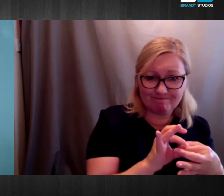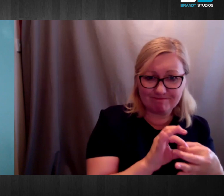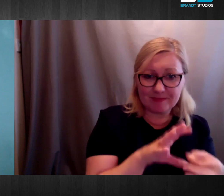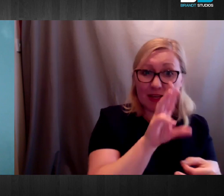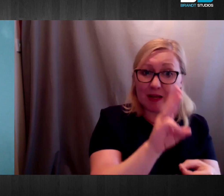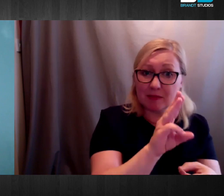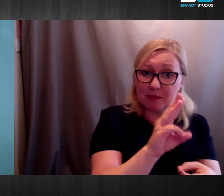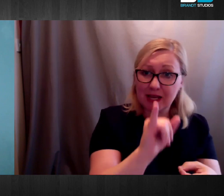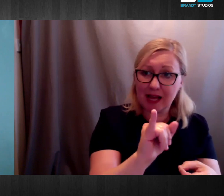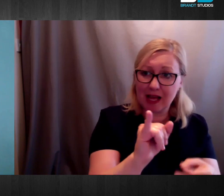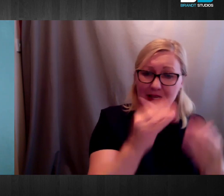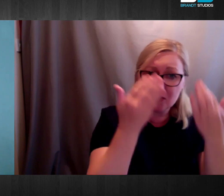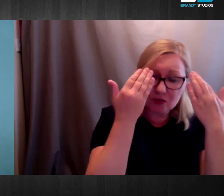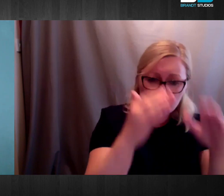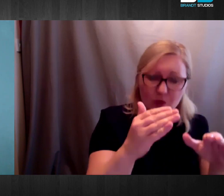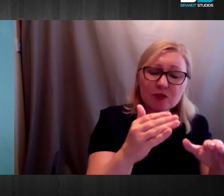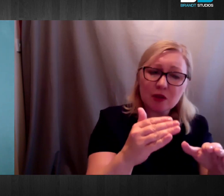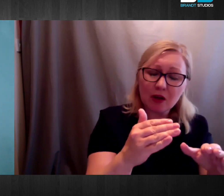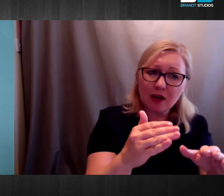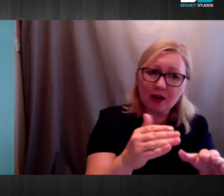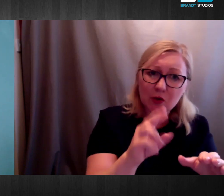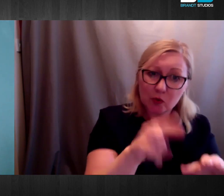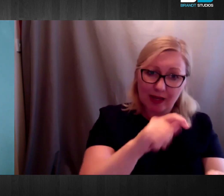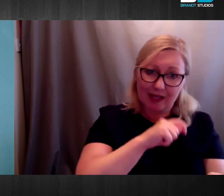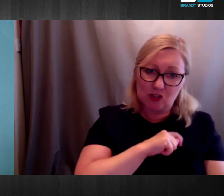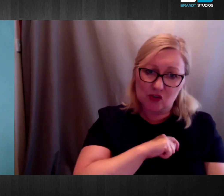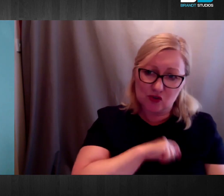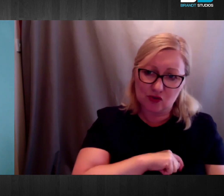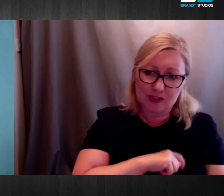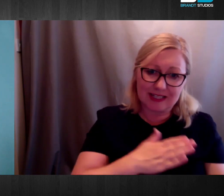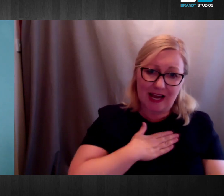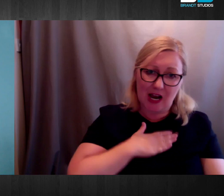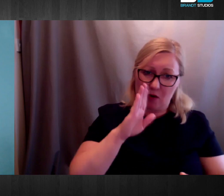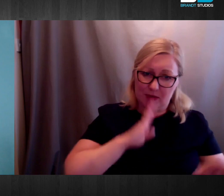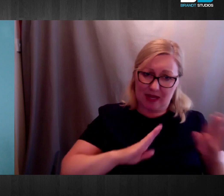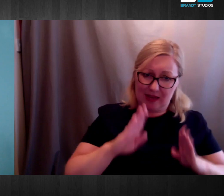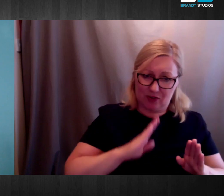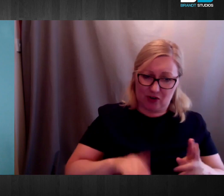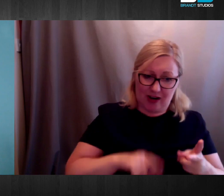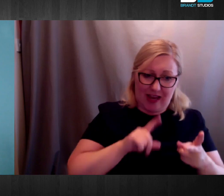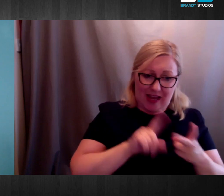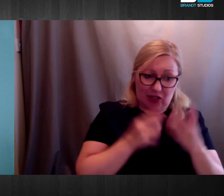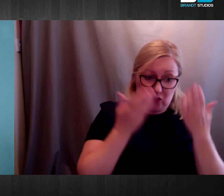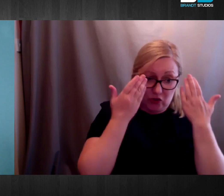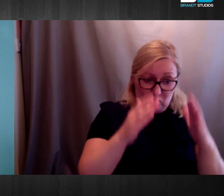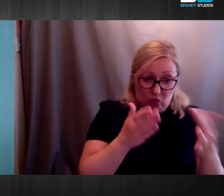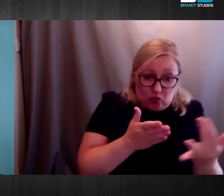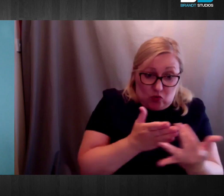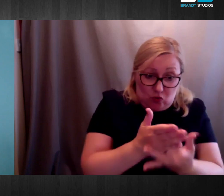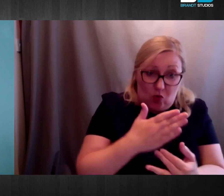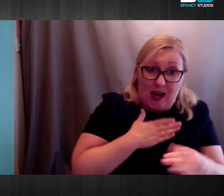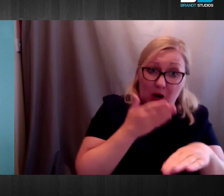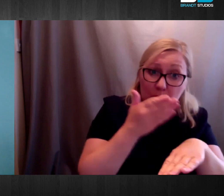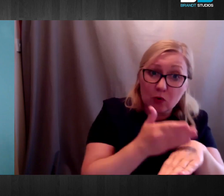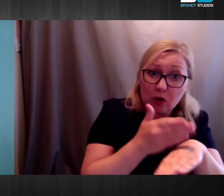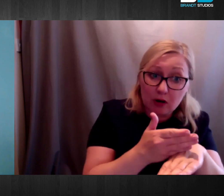behaviour and demonstrates it in our activities. This is so important. And